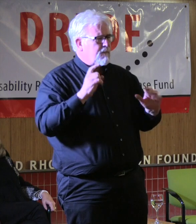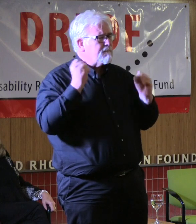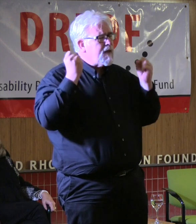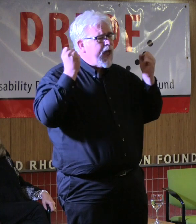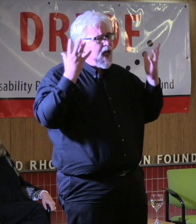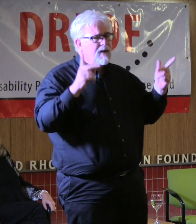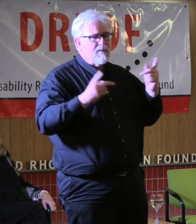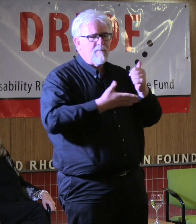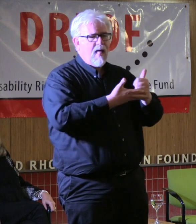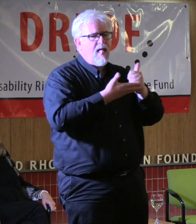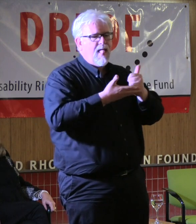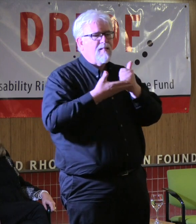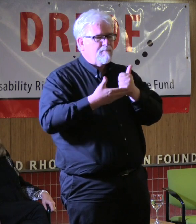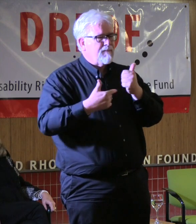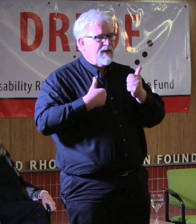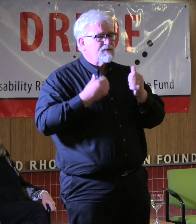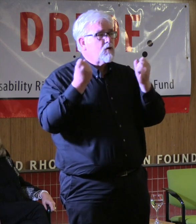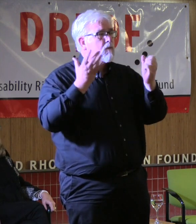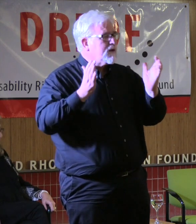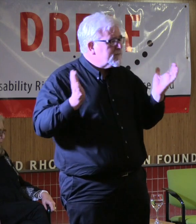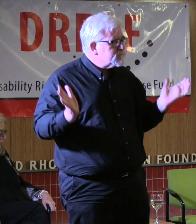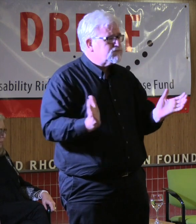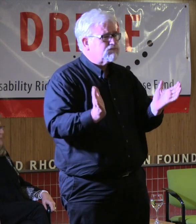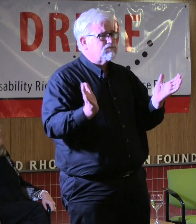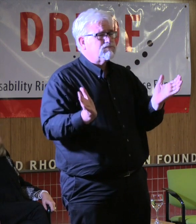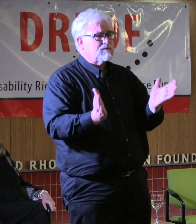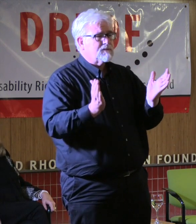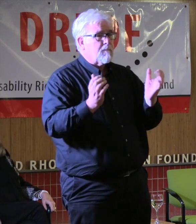much encouragement from so many people.